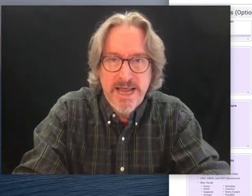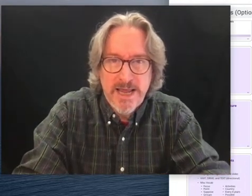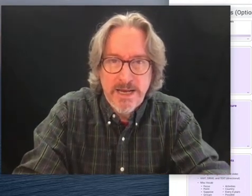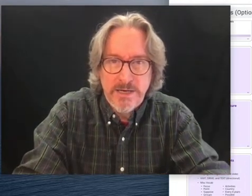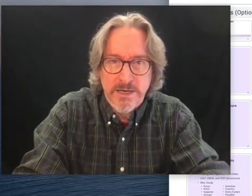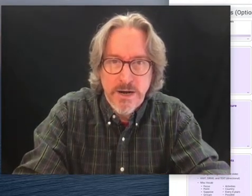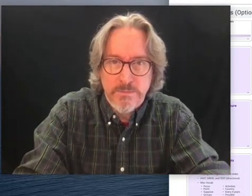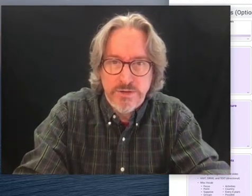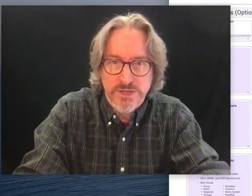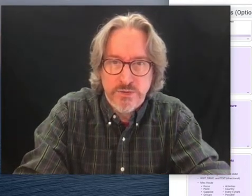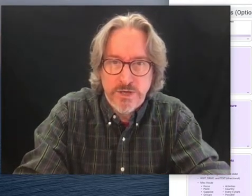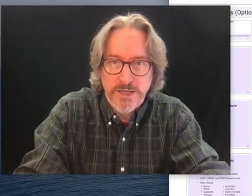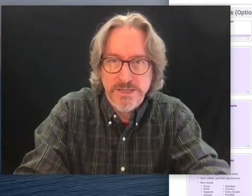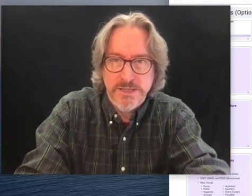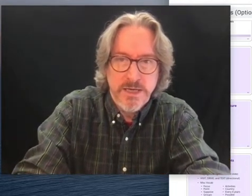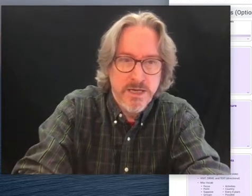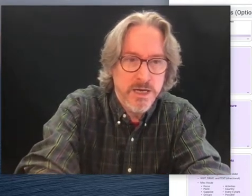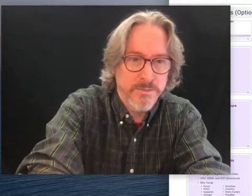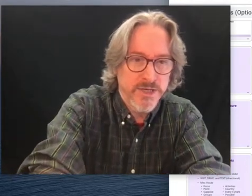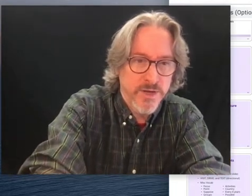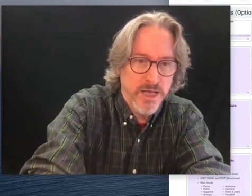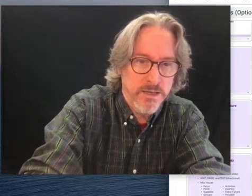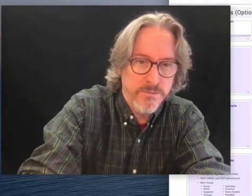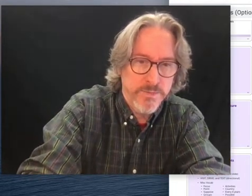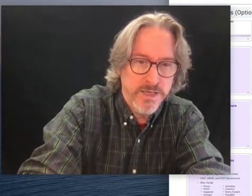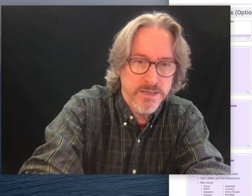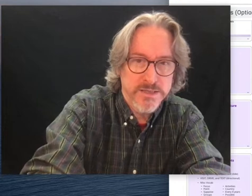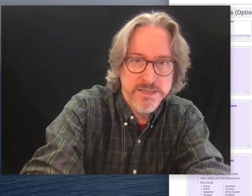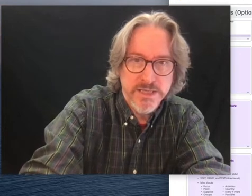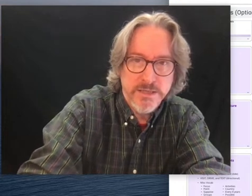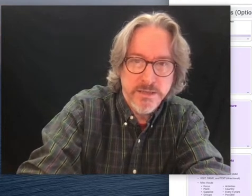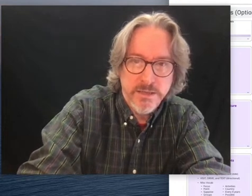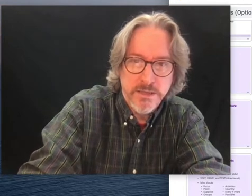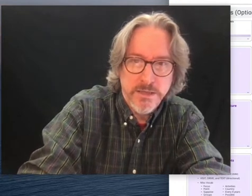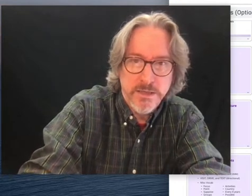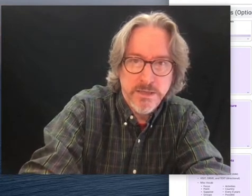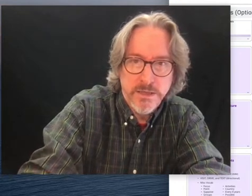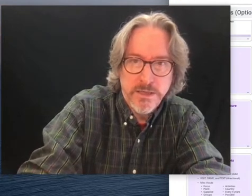stories and number stories. Let me do A, B, C